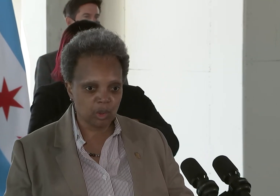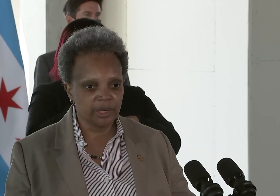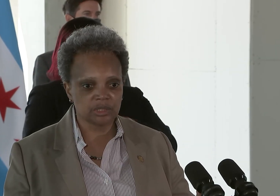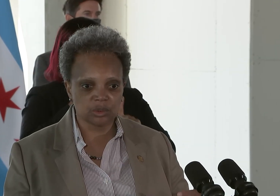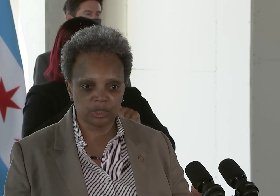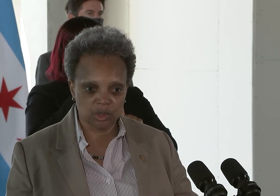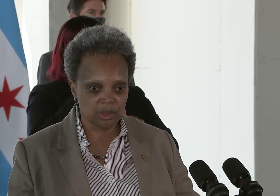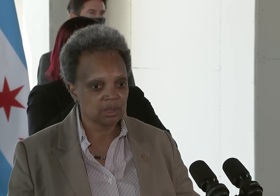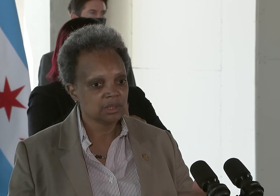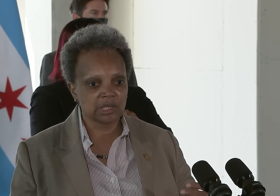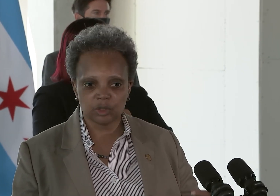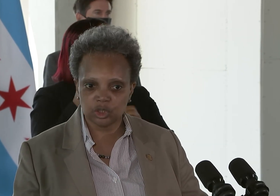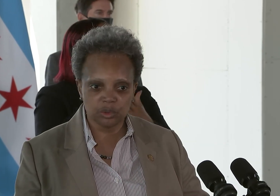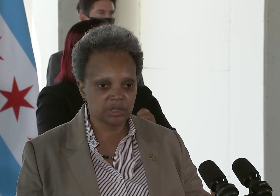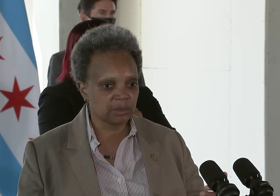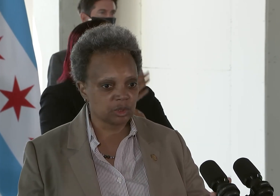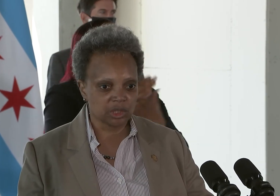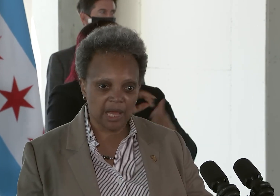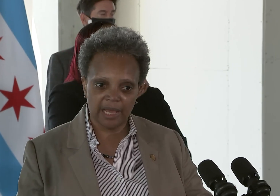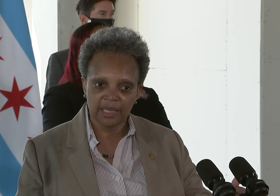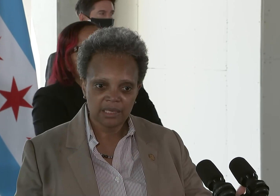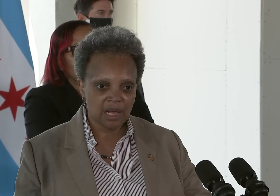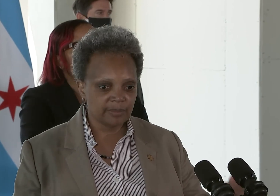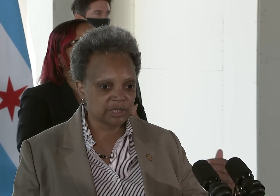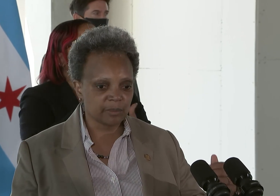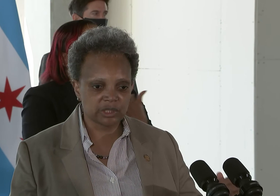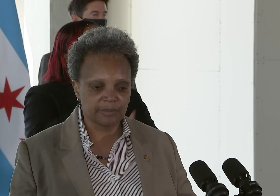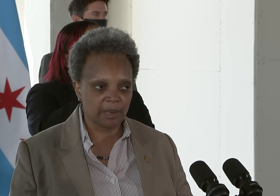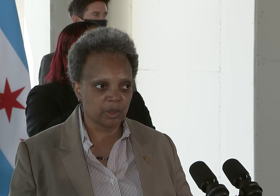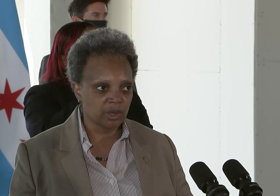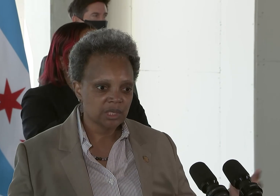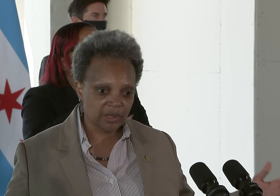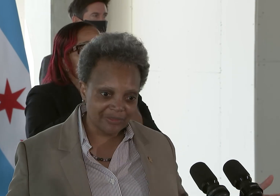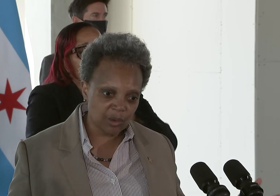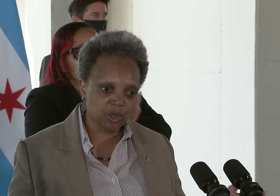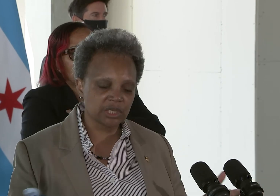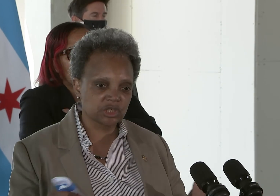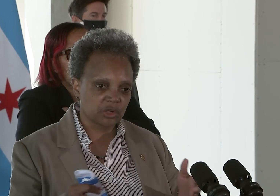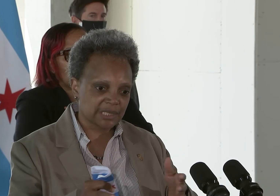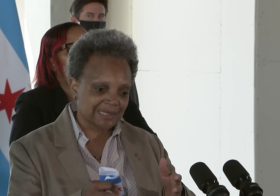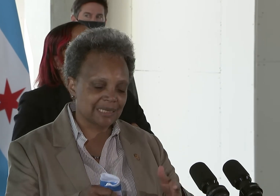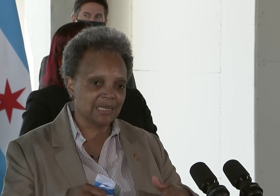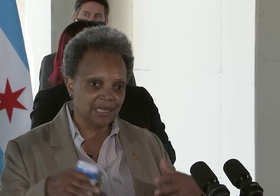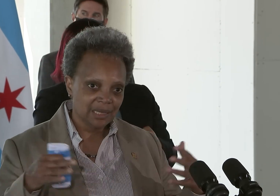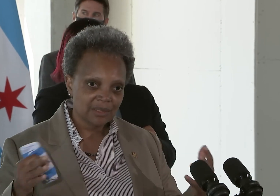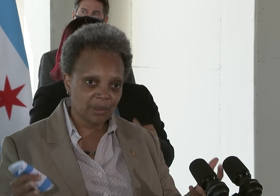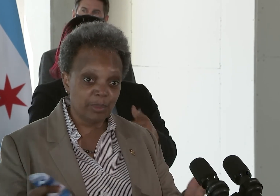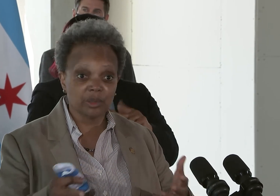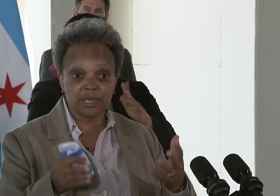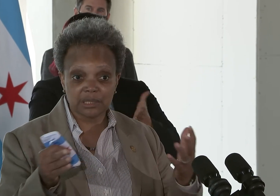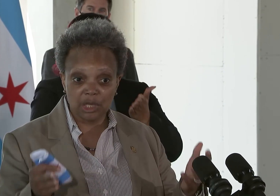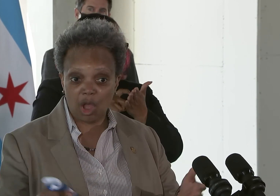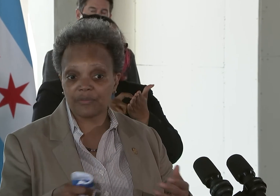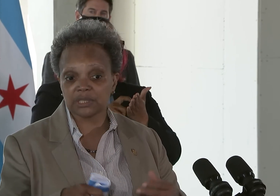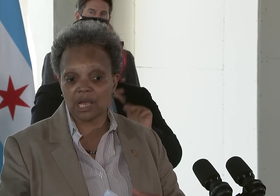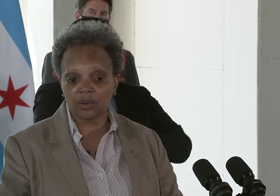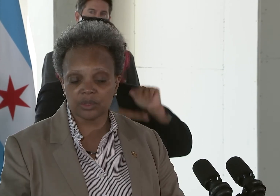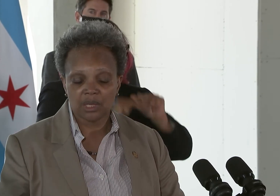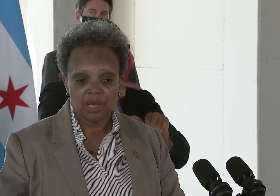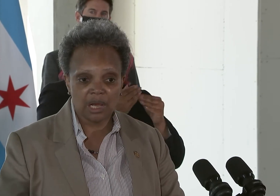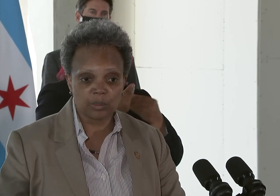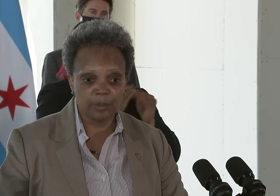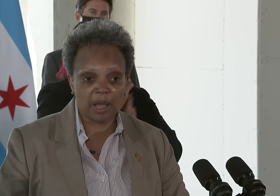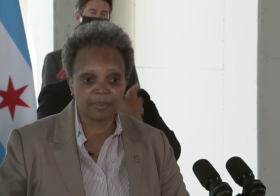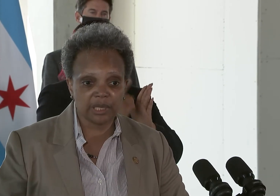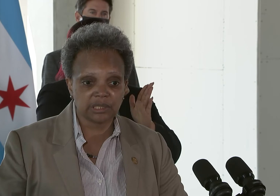their employees to return. Some are June, some are July, some are September. So I think we're going to start to see the buildings and the office